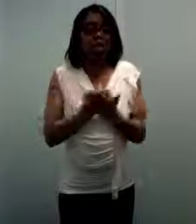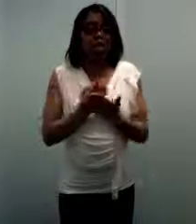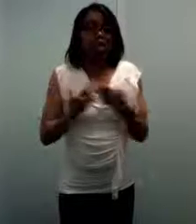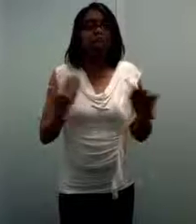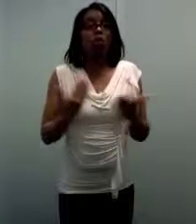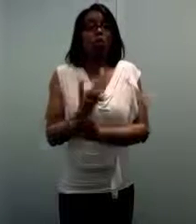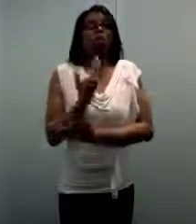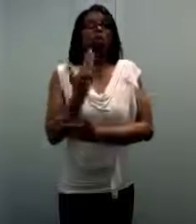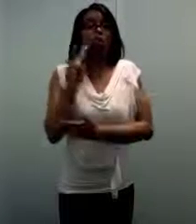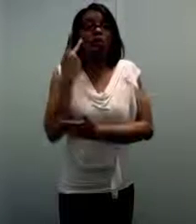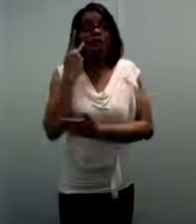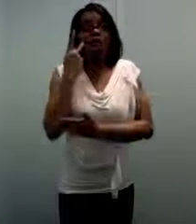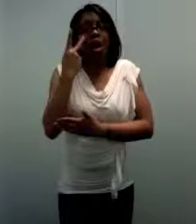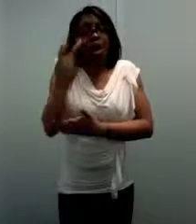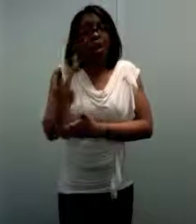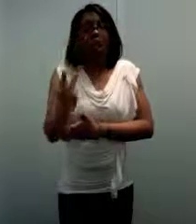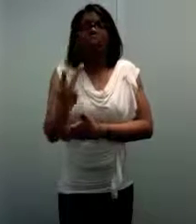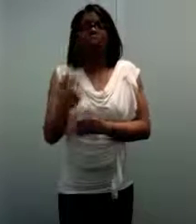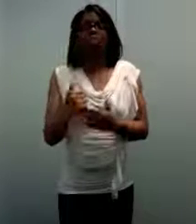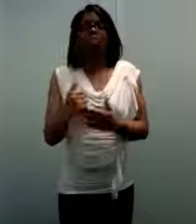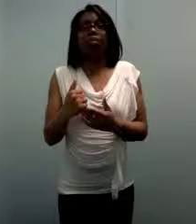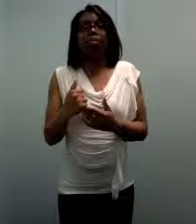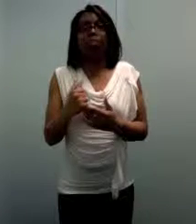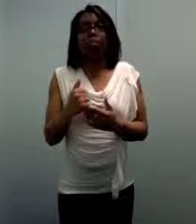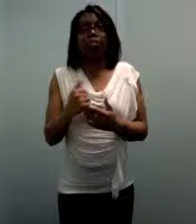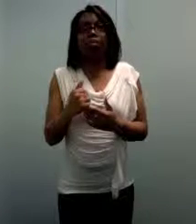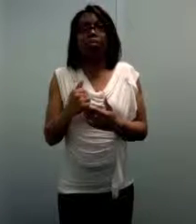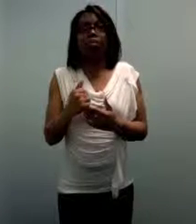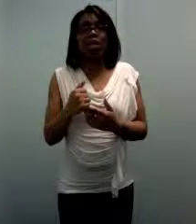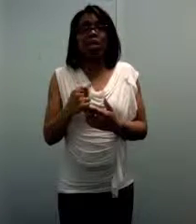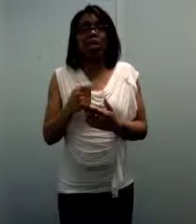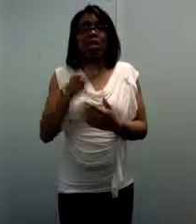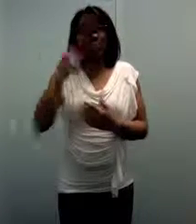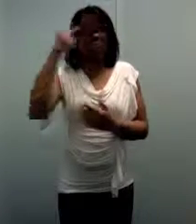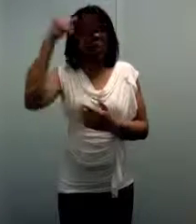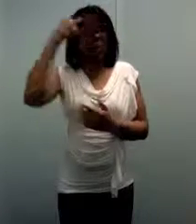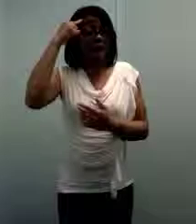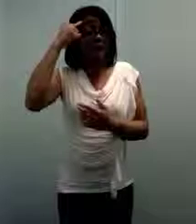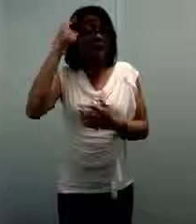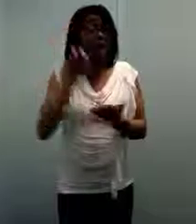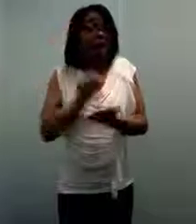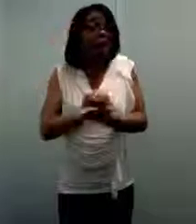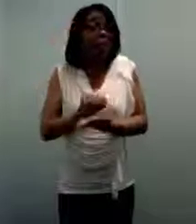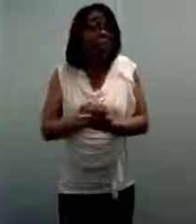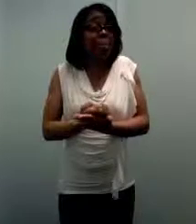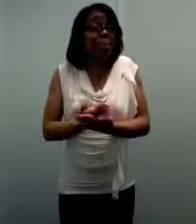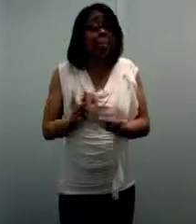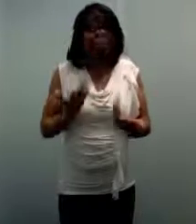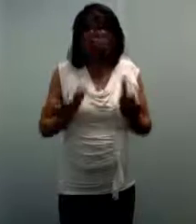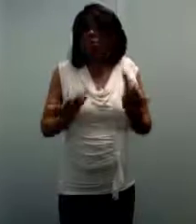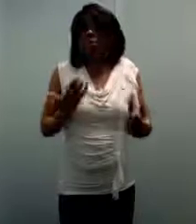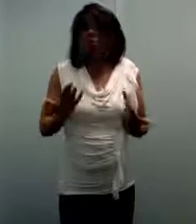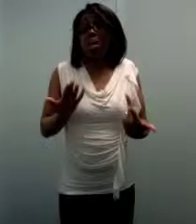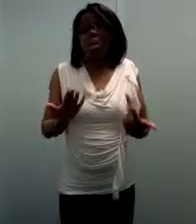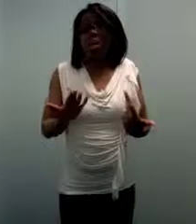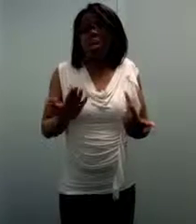moving from what we often call now the knowledge economy to what we might call a computational knowledge economy, where high-level math